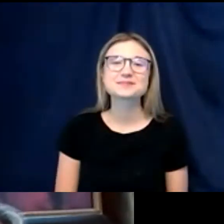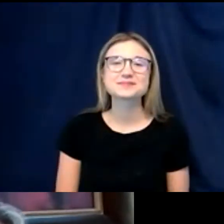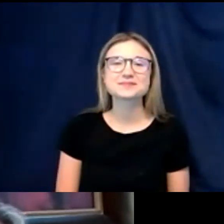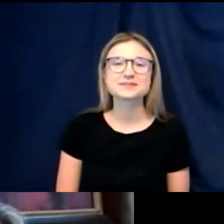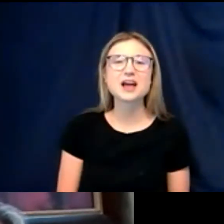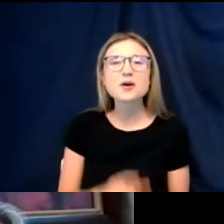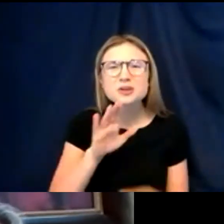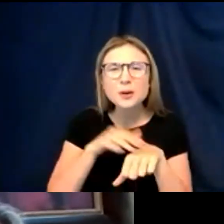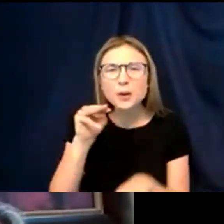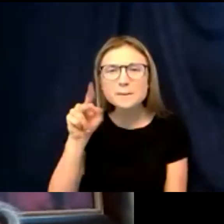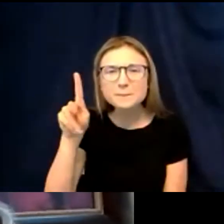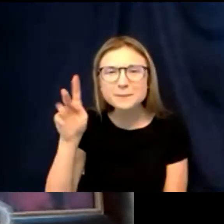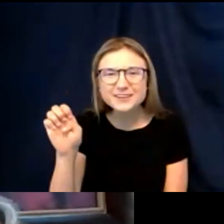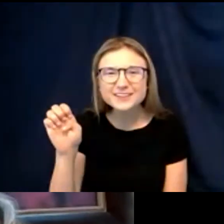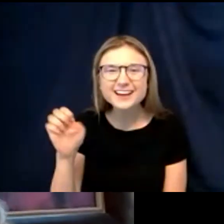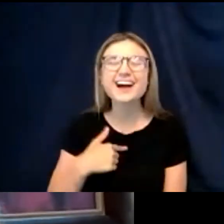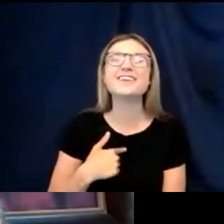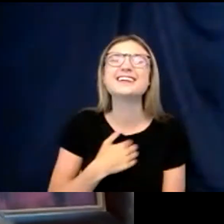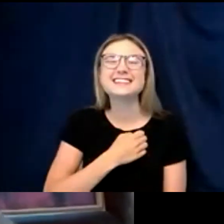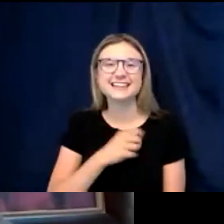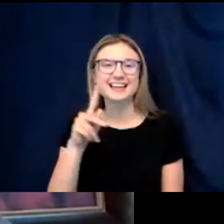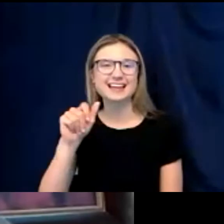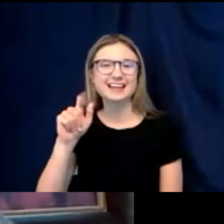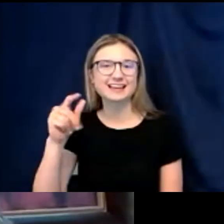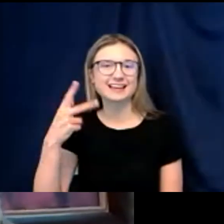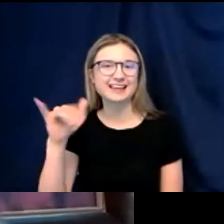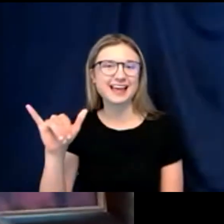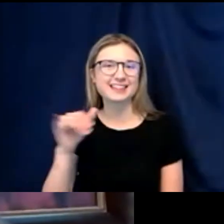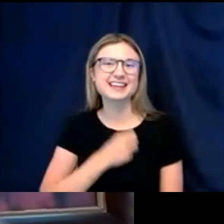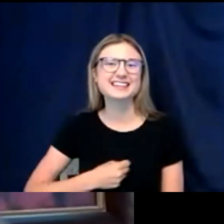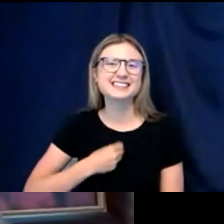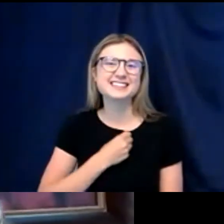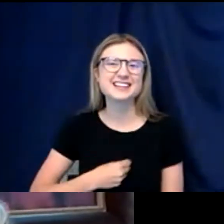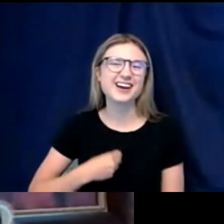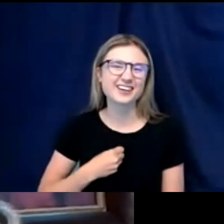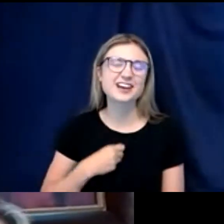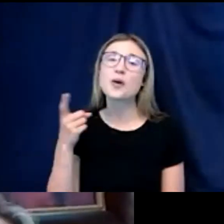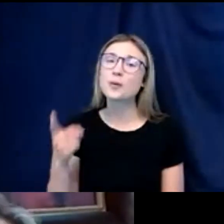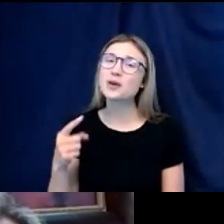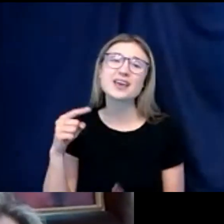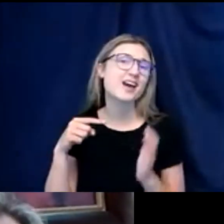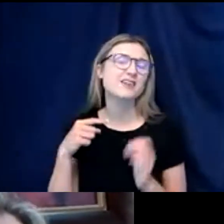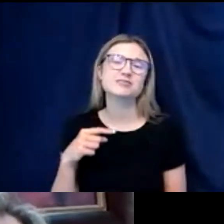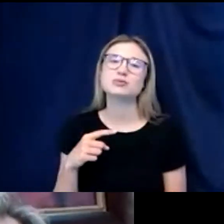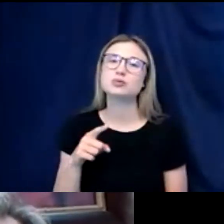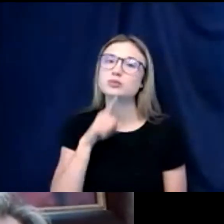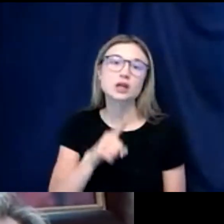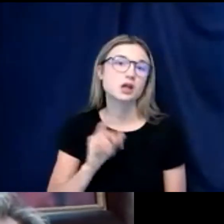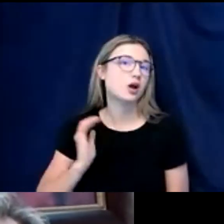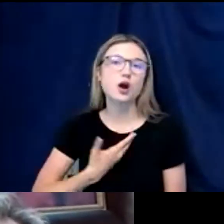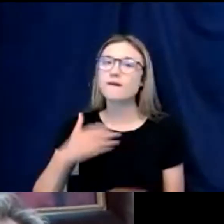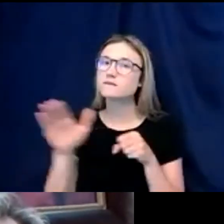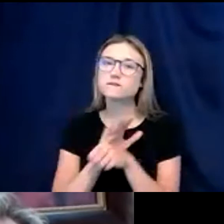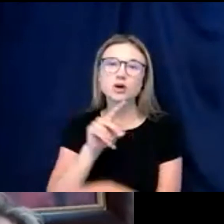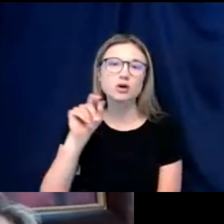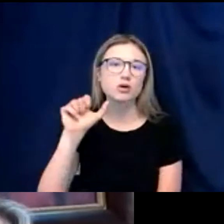muted, Kathy. Oh, sorry. So are we, and we definitely owe a lot to our entire task force. We have a lot of great people